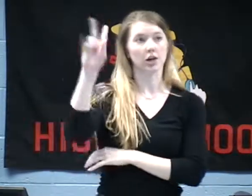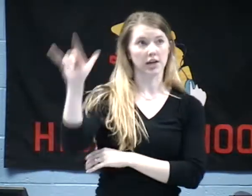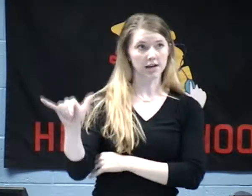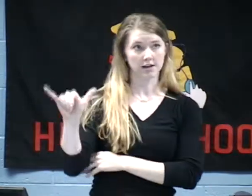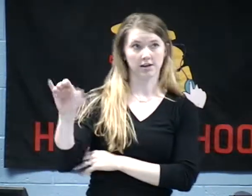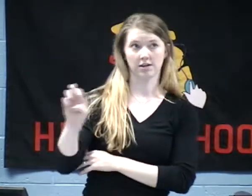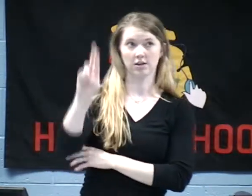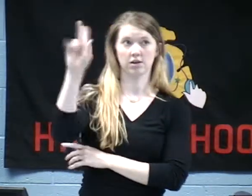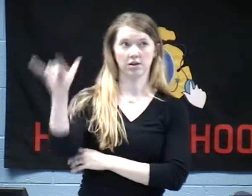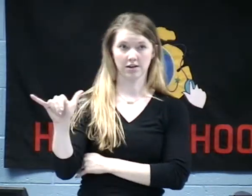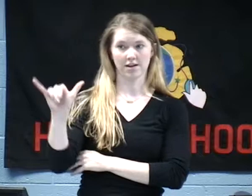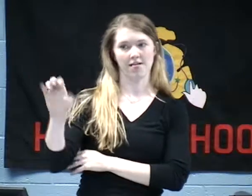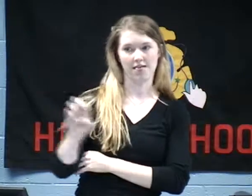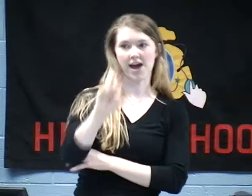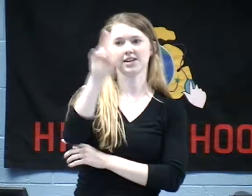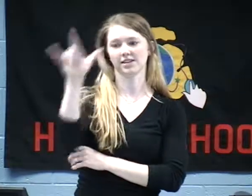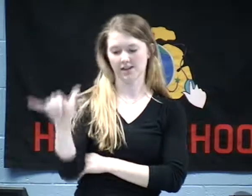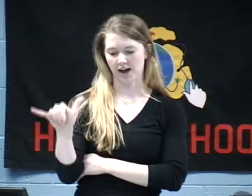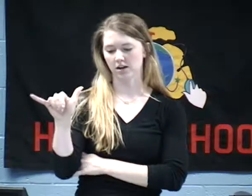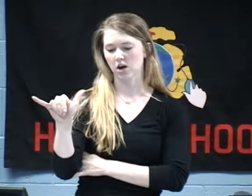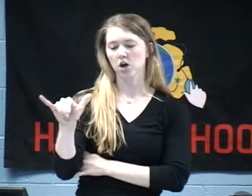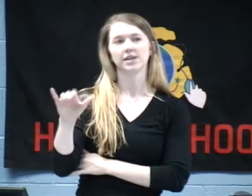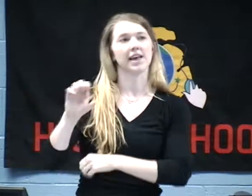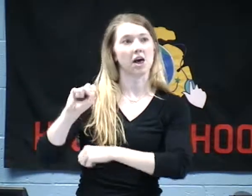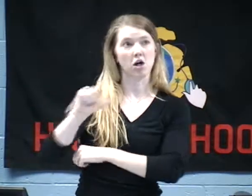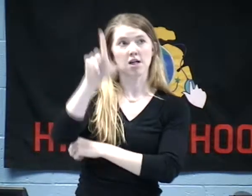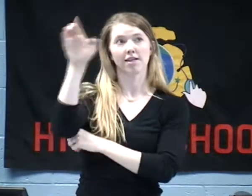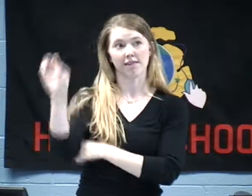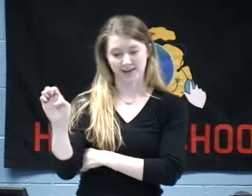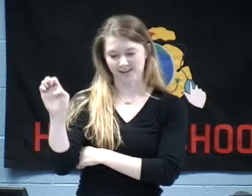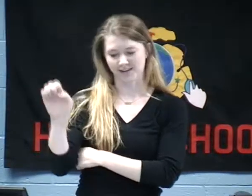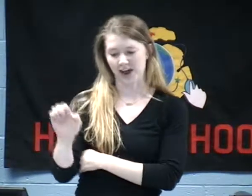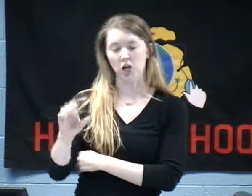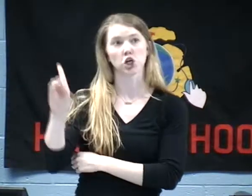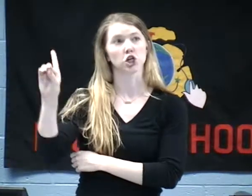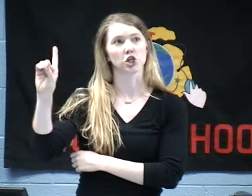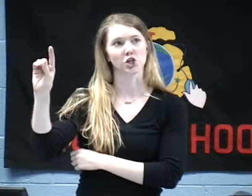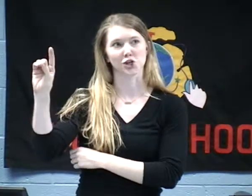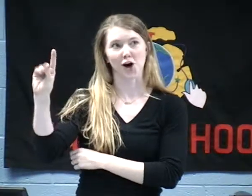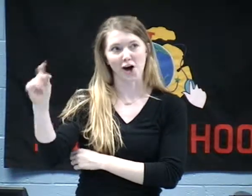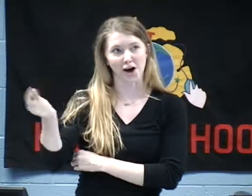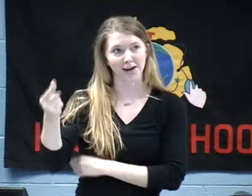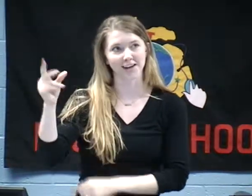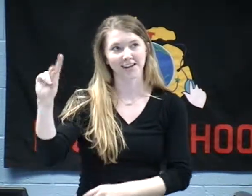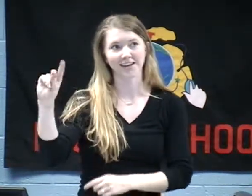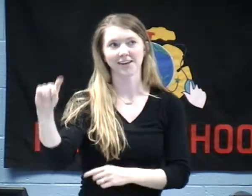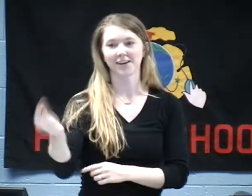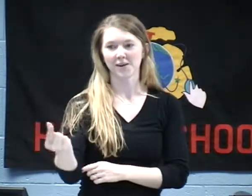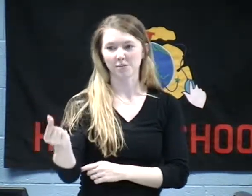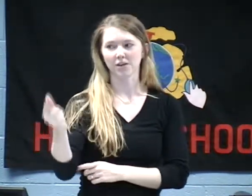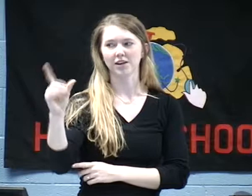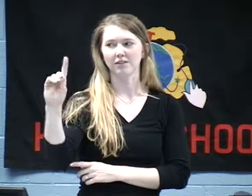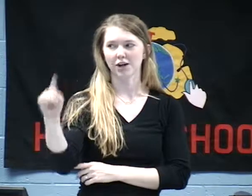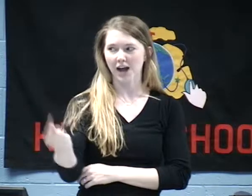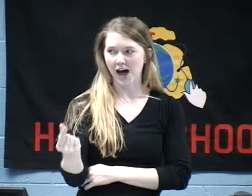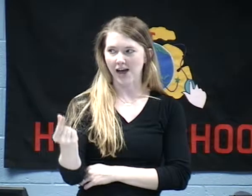Early, that is the sign. Sail, that's the sign. Dog, believe it or not,